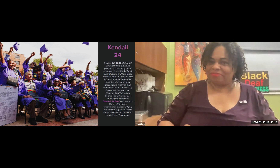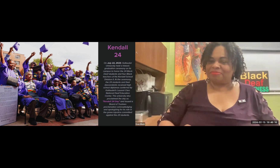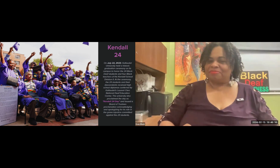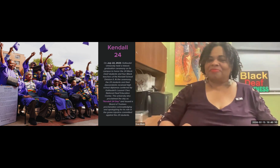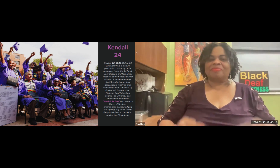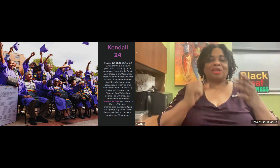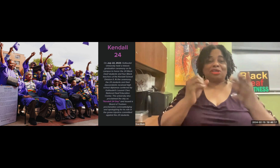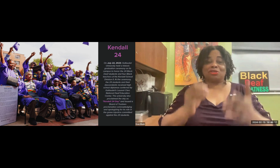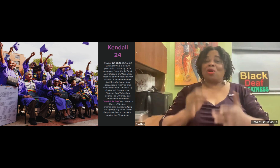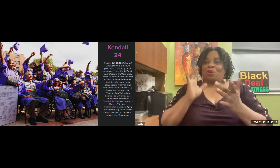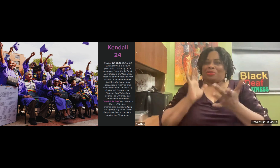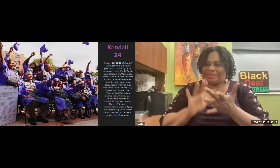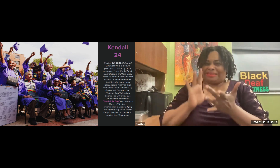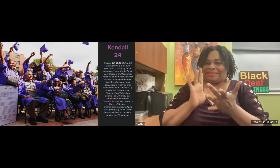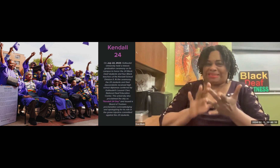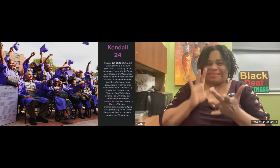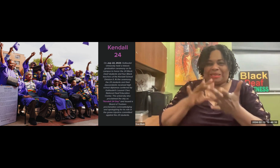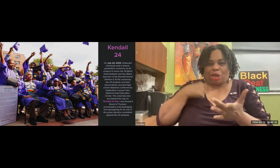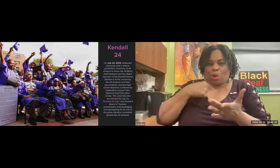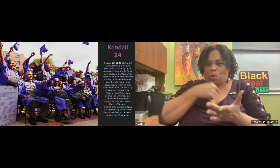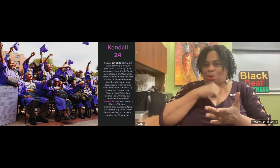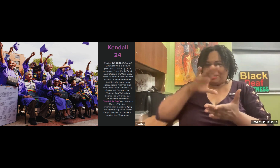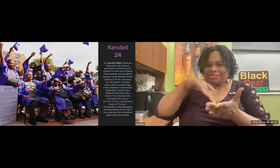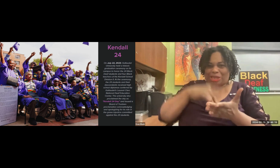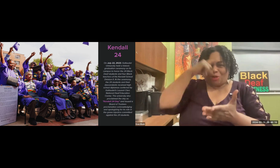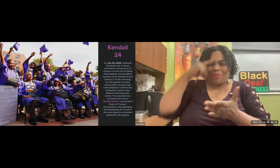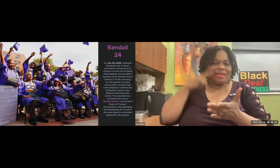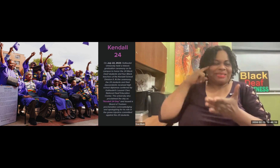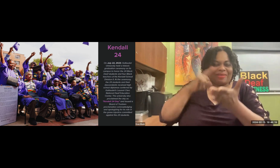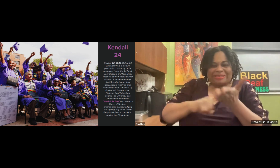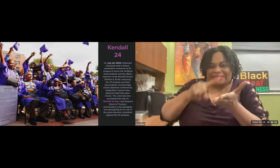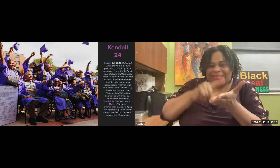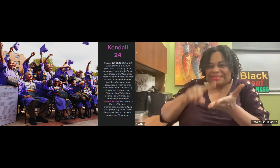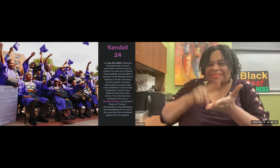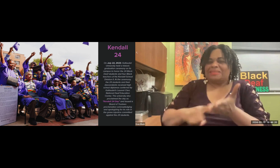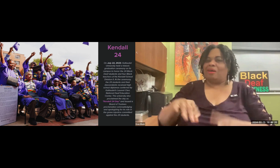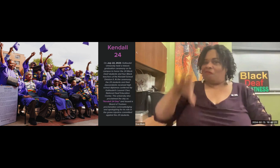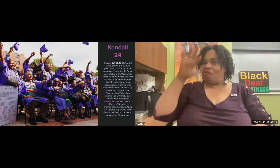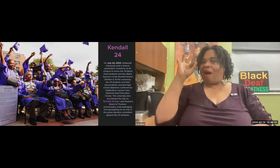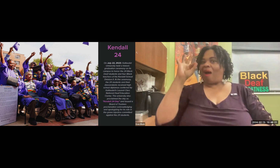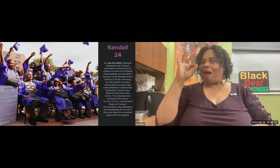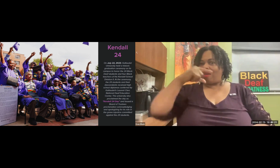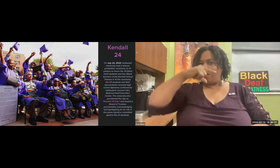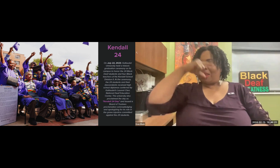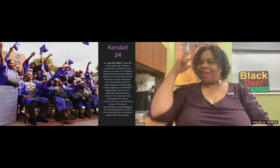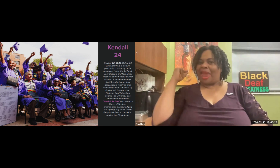process to get to that point. I mean, it wasn't an easy journey. We kept reaching out to